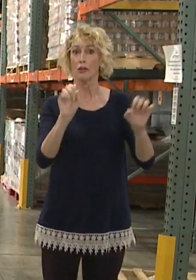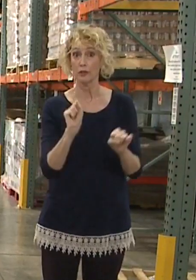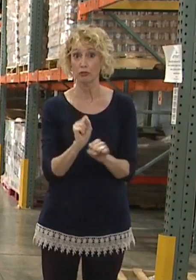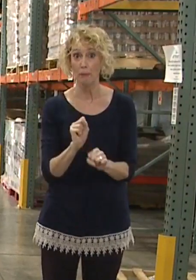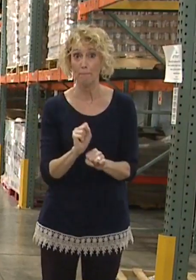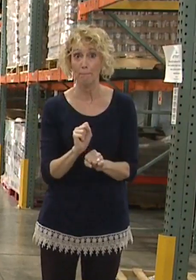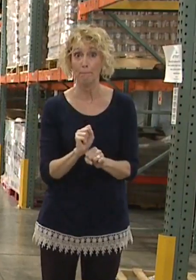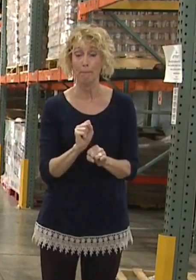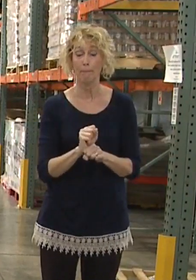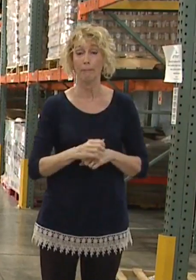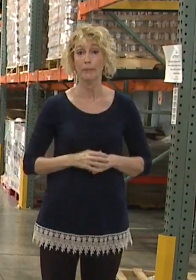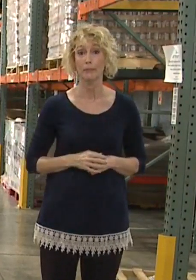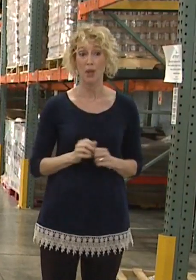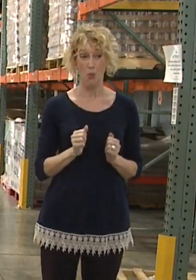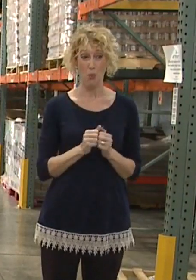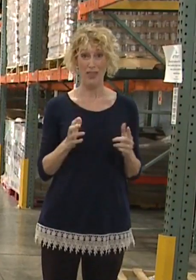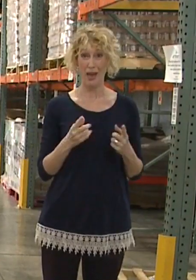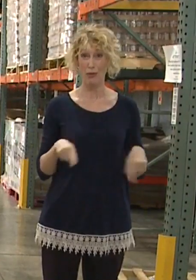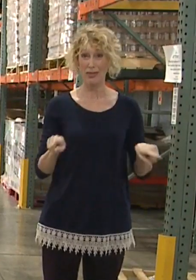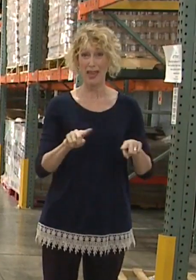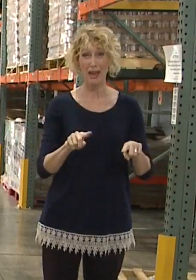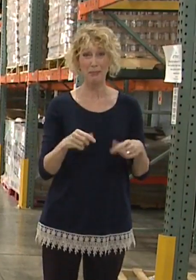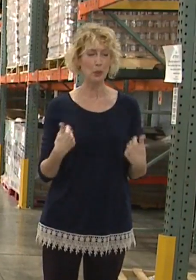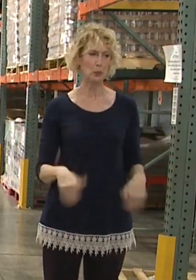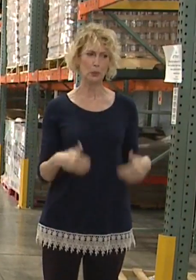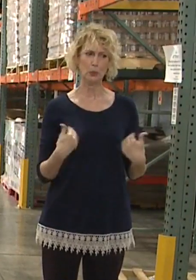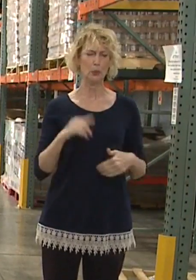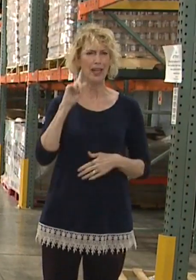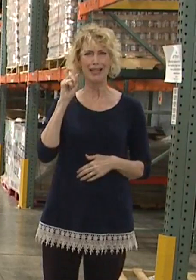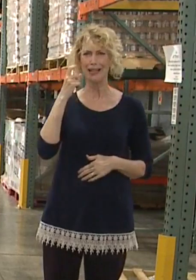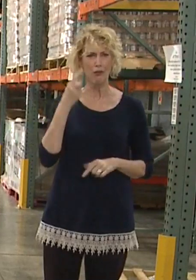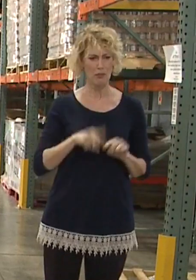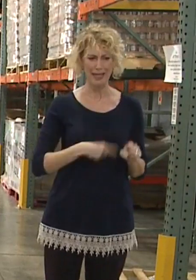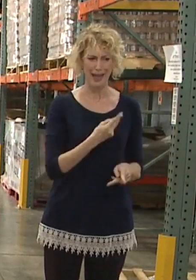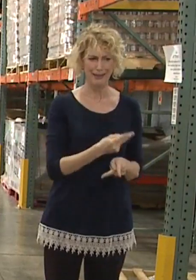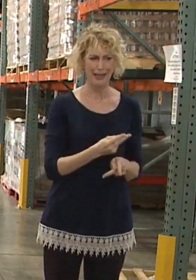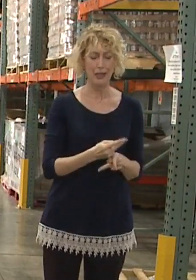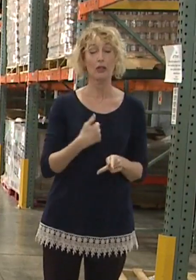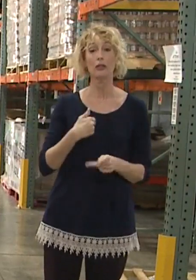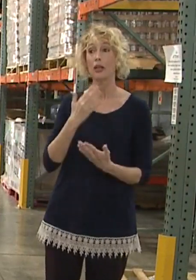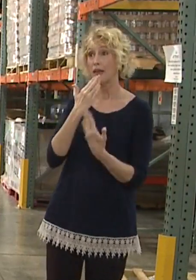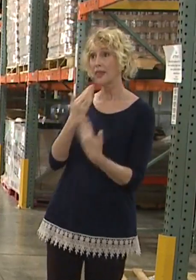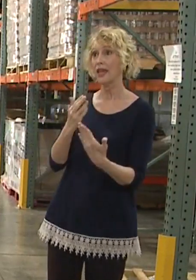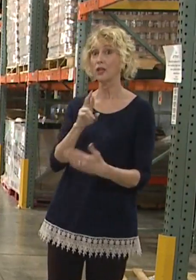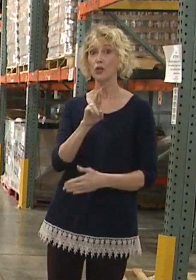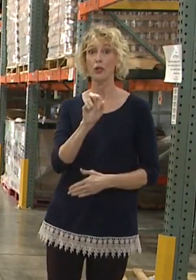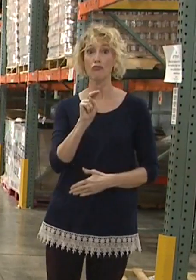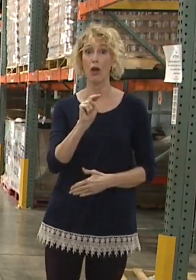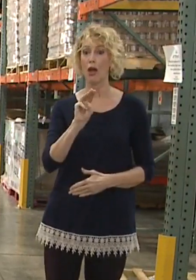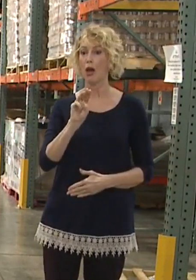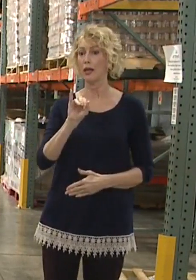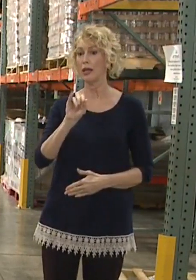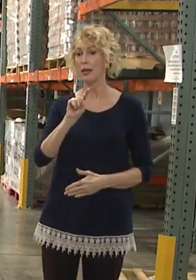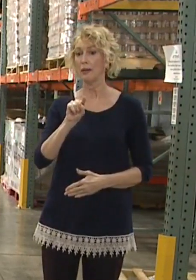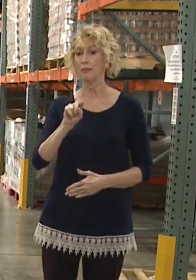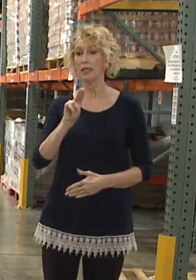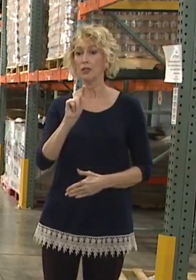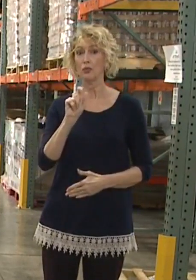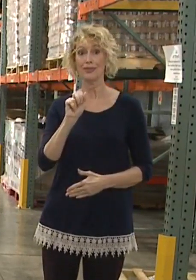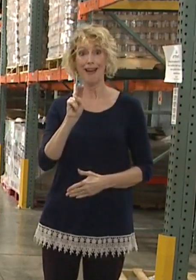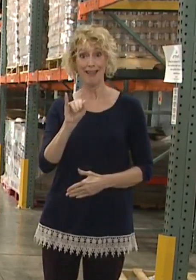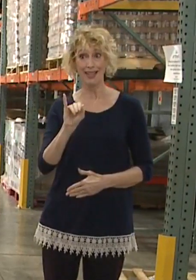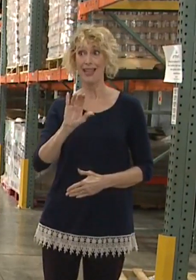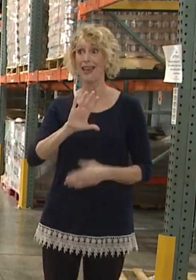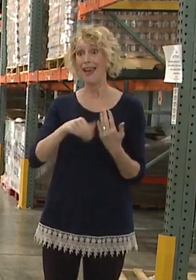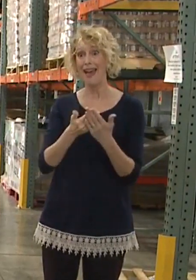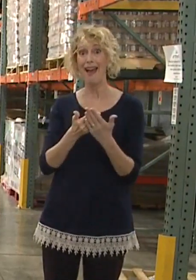them, I don't think government could fill that gap. And so I want to say thank you to Ron Mizutani and his entire crew that are here today